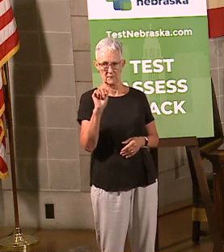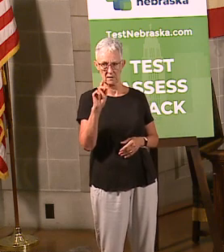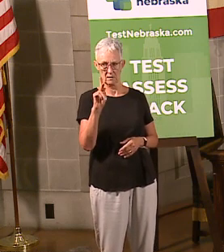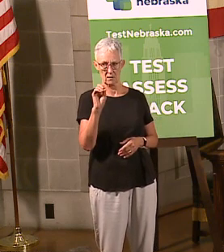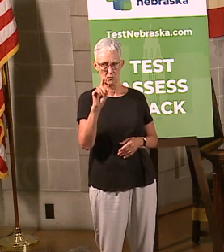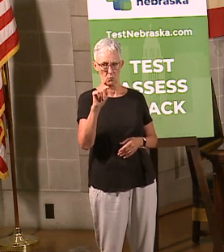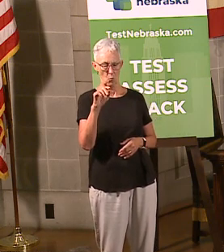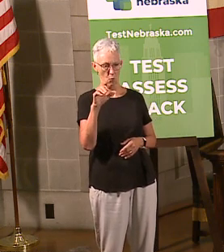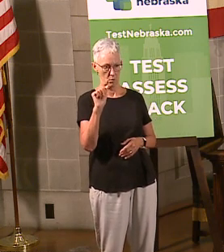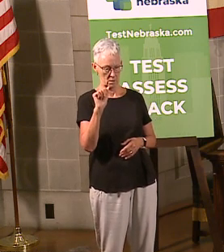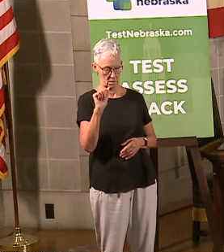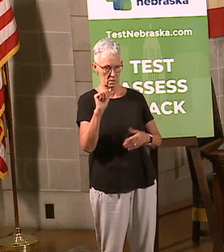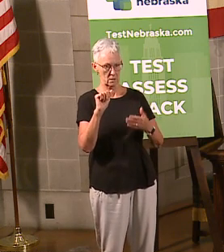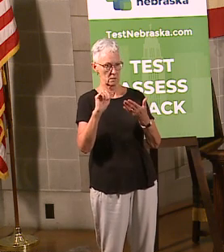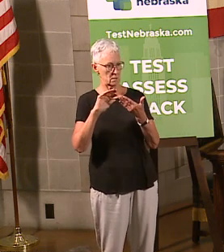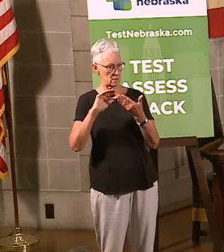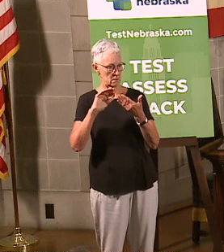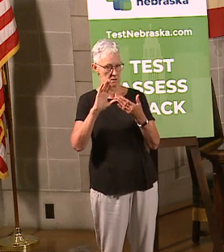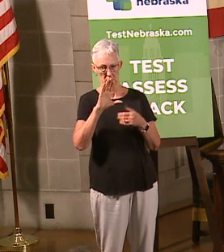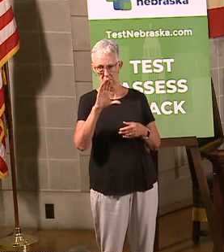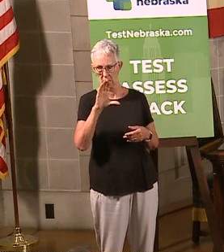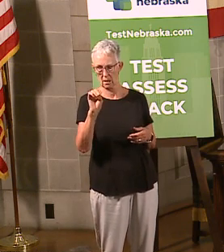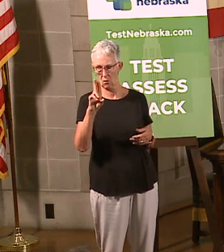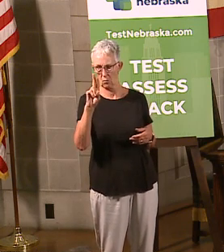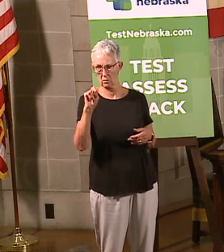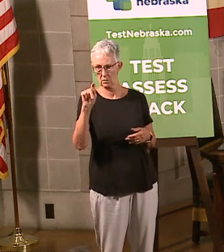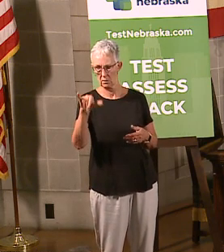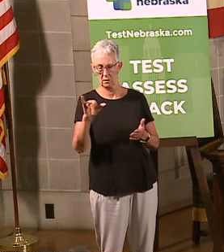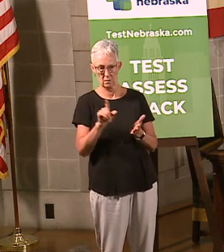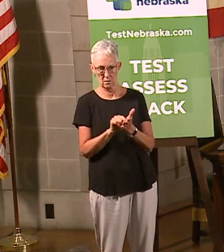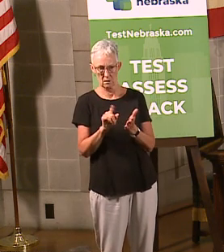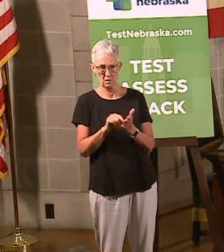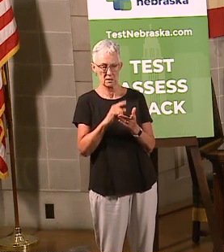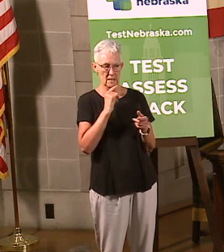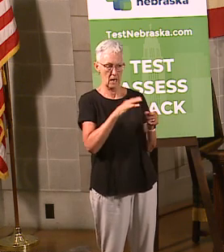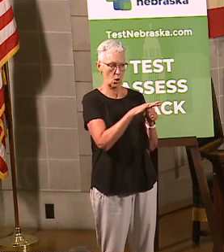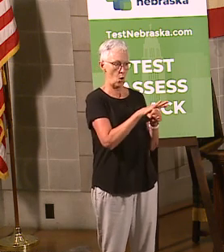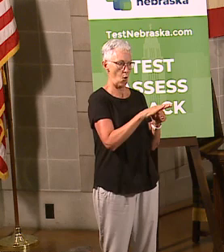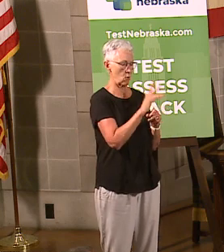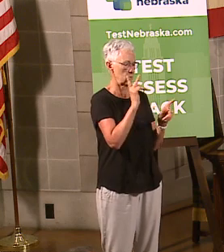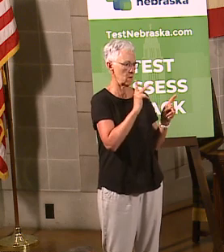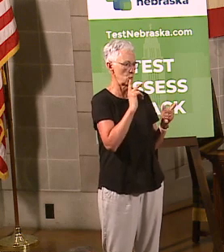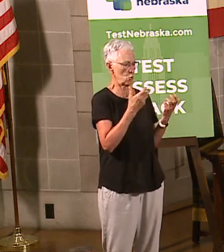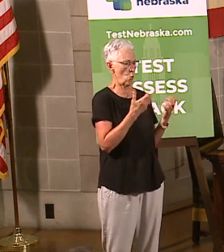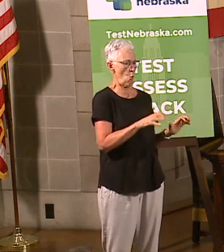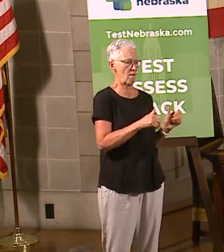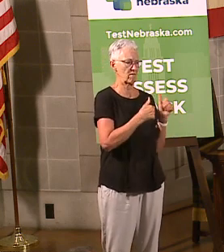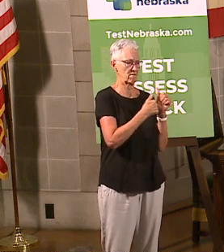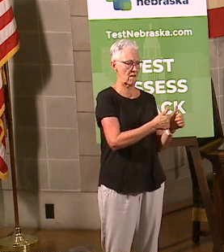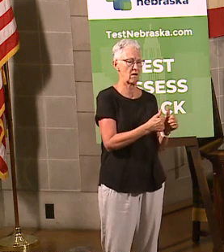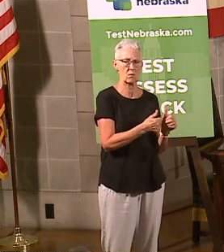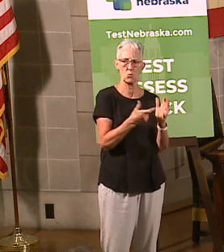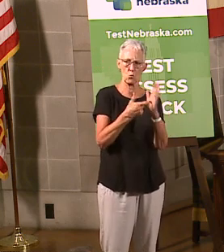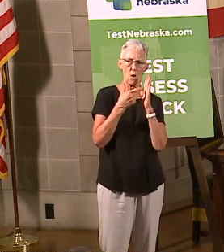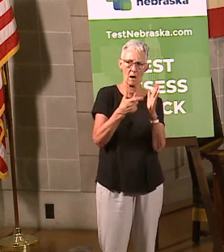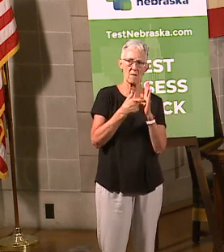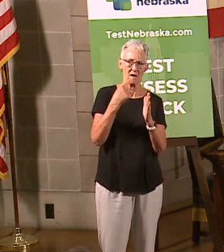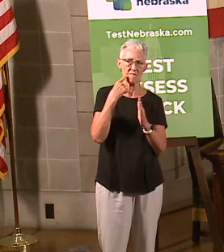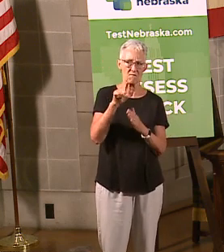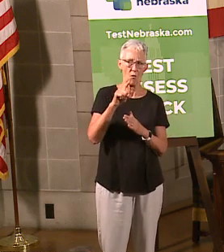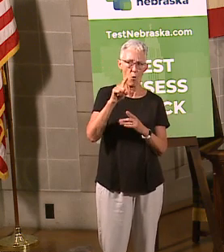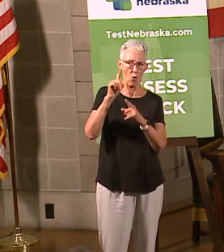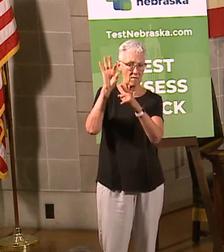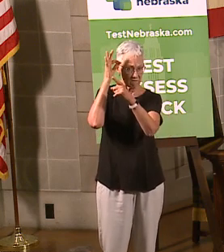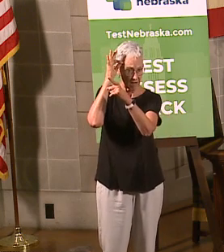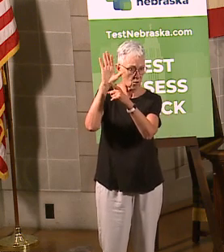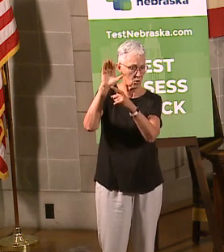on that. So the Dakota County Star says some local officials don't want to follow the guidelines with regard to eligibility for CARES Act money. And do I have any